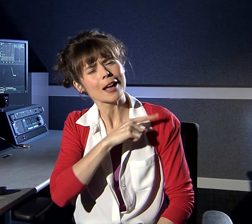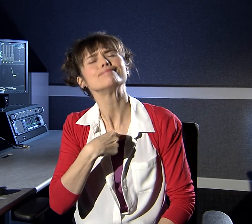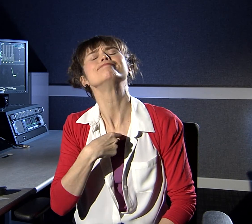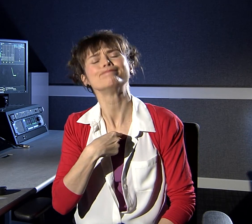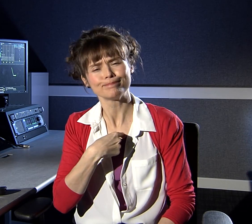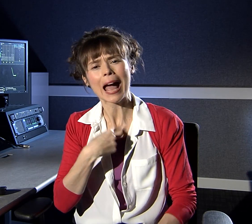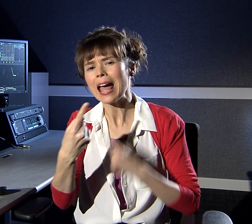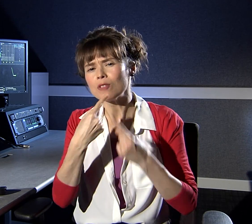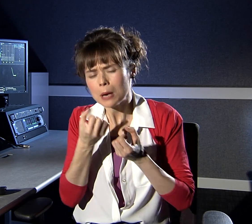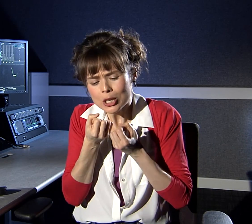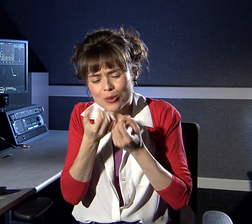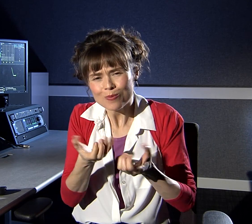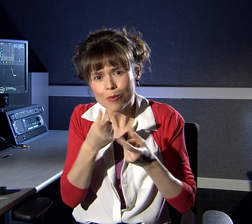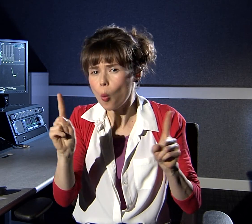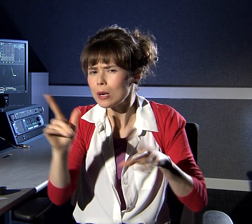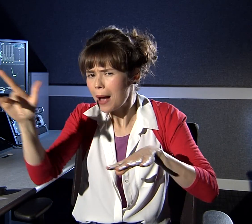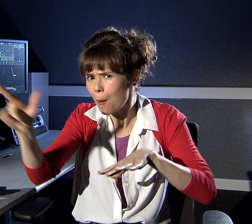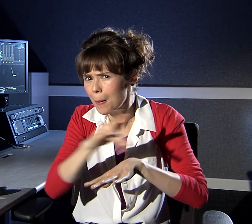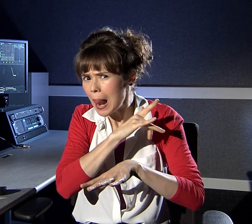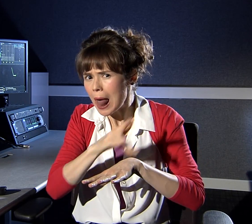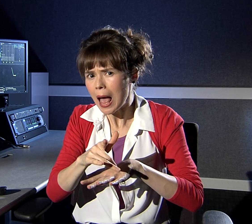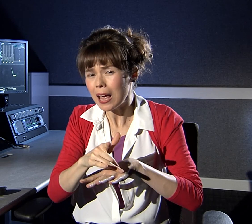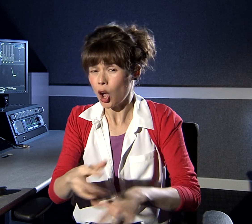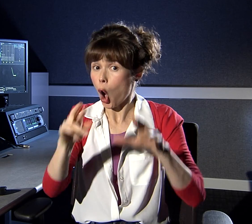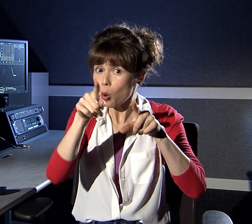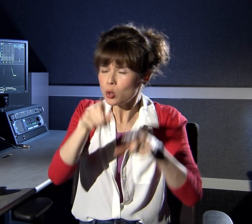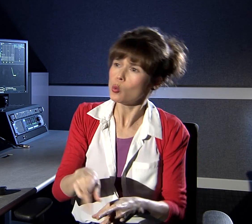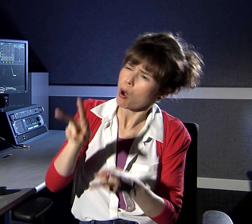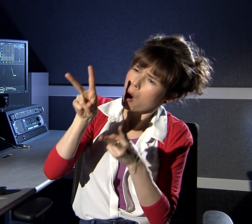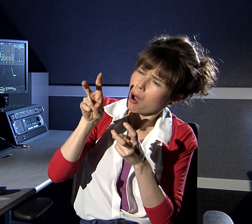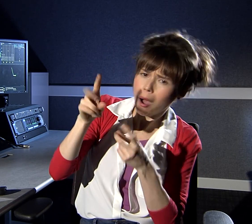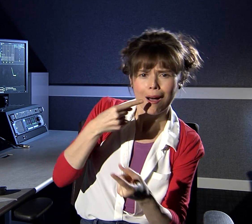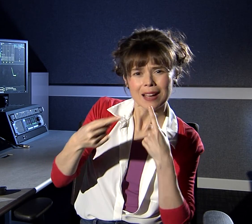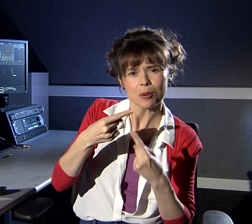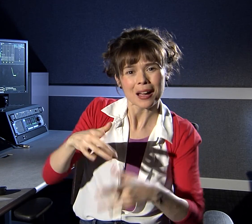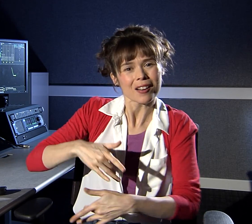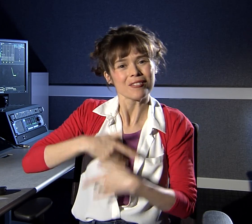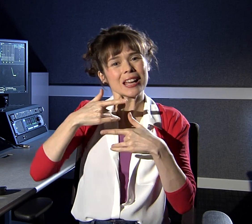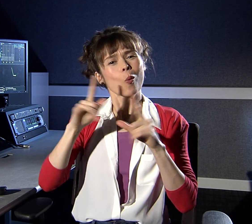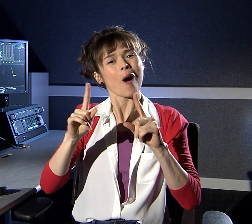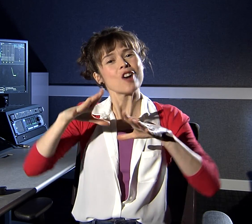I'm here now to provide you with some information which we hope will help you when watching the play.